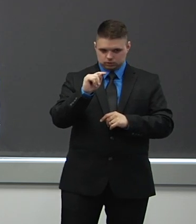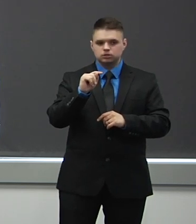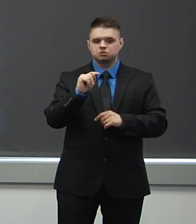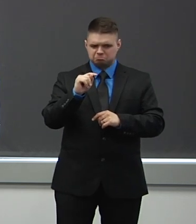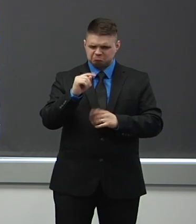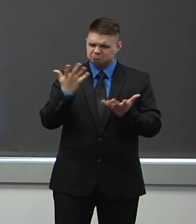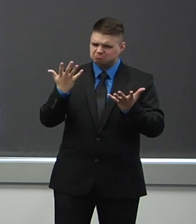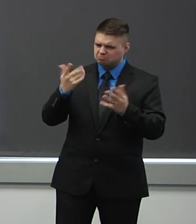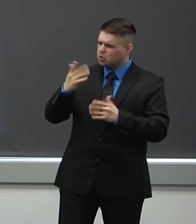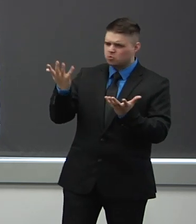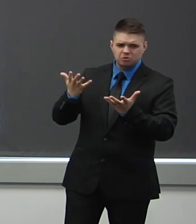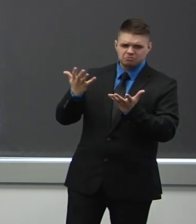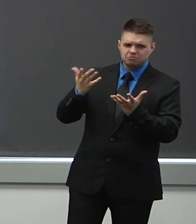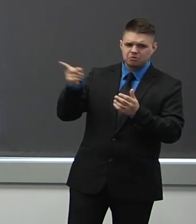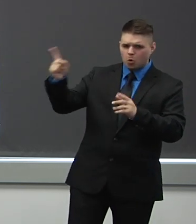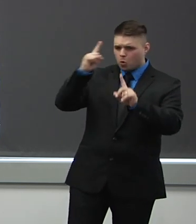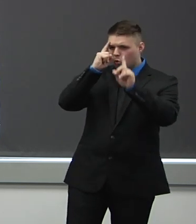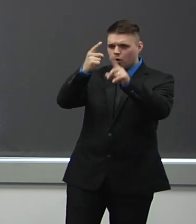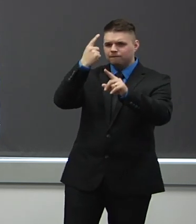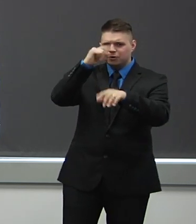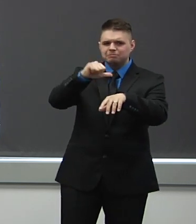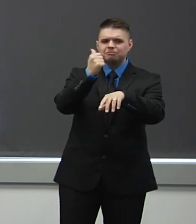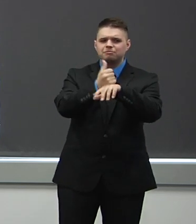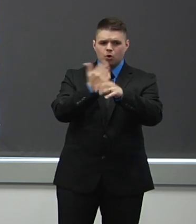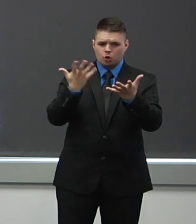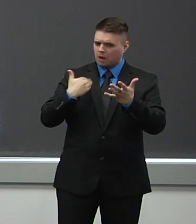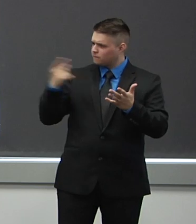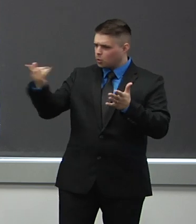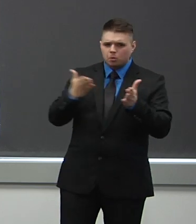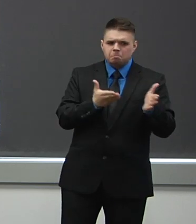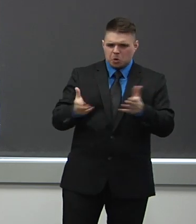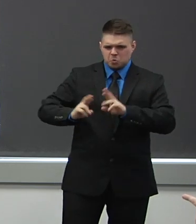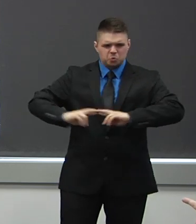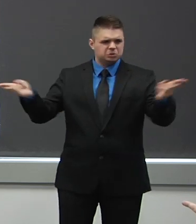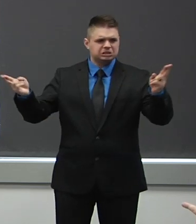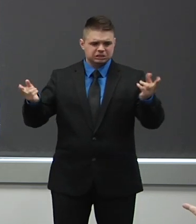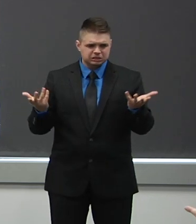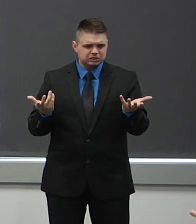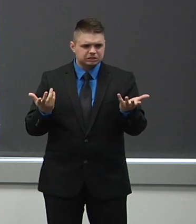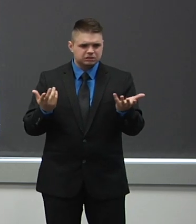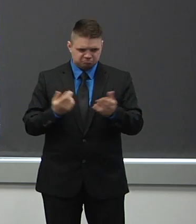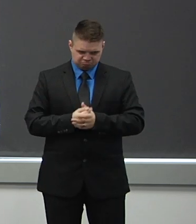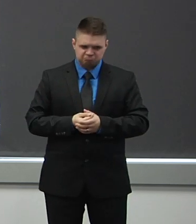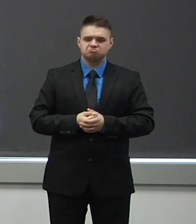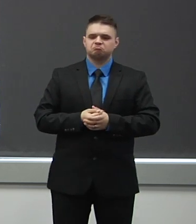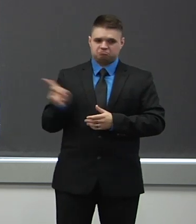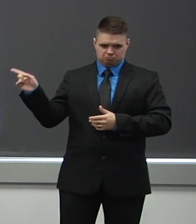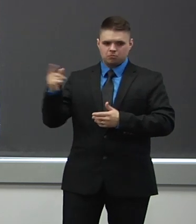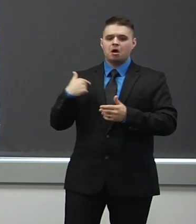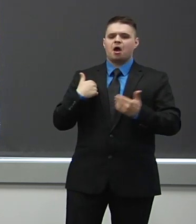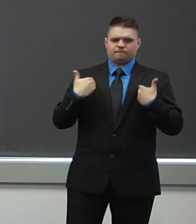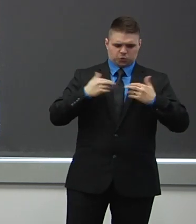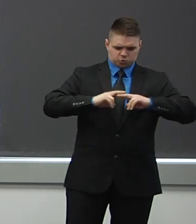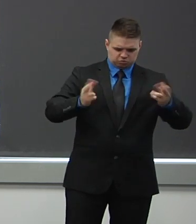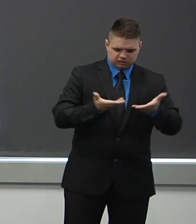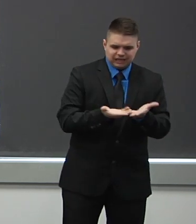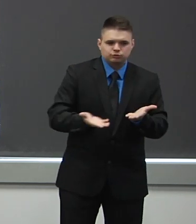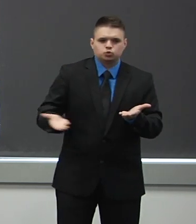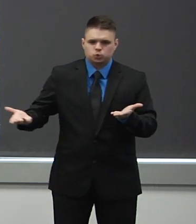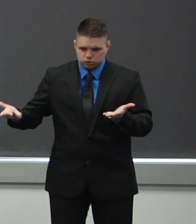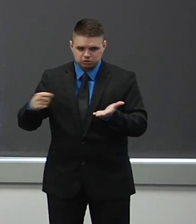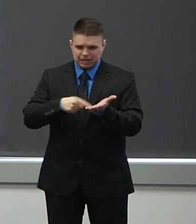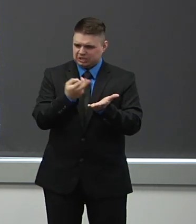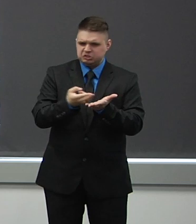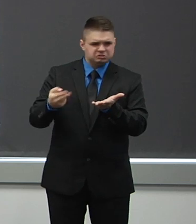all? Yeah, so we have really a lot of resources in place for our school districts right now. So the guidance